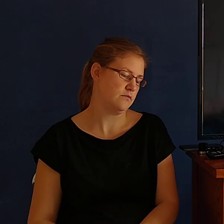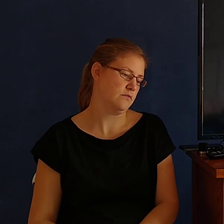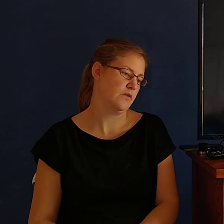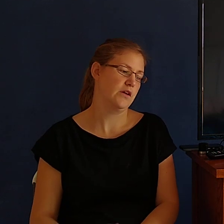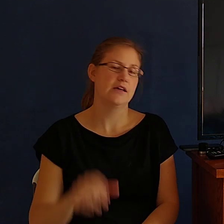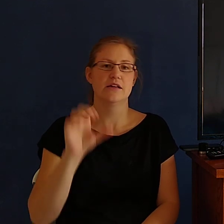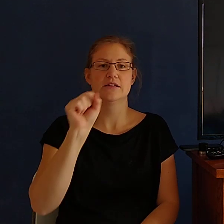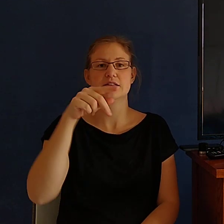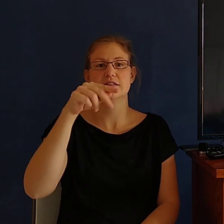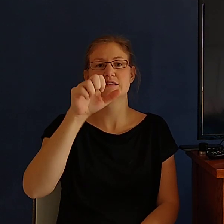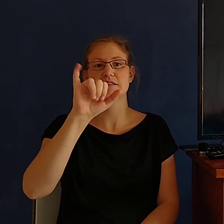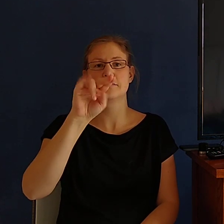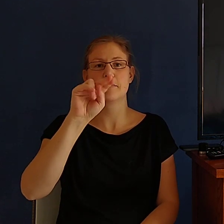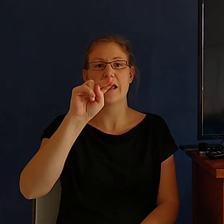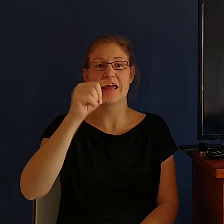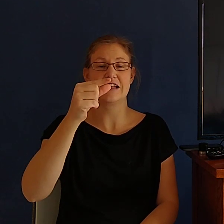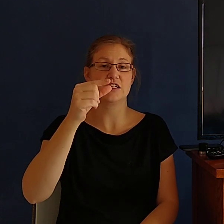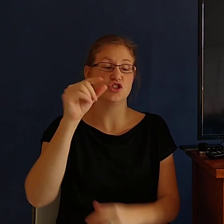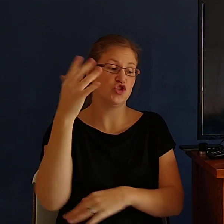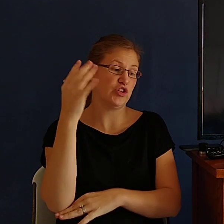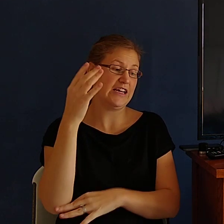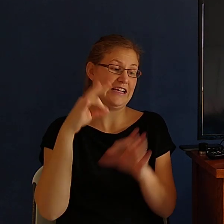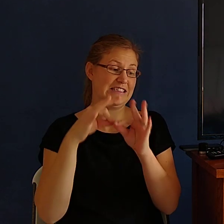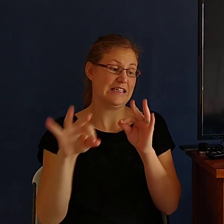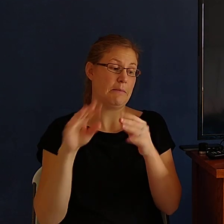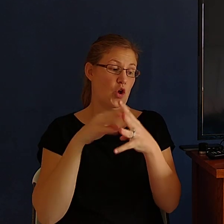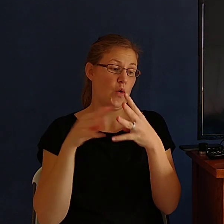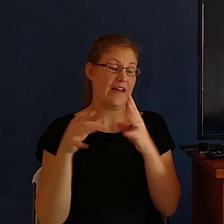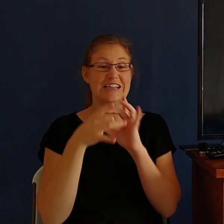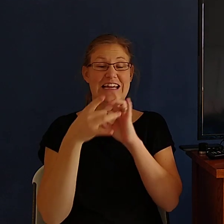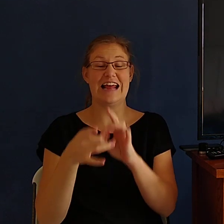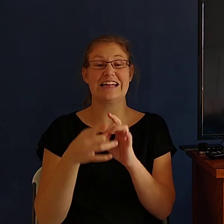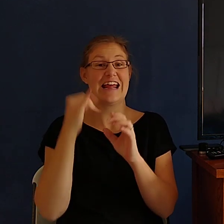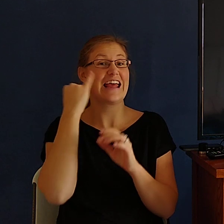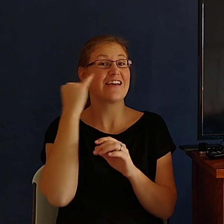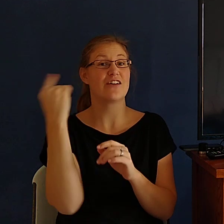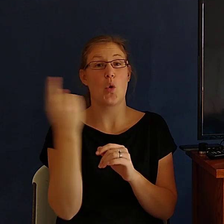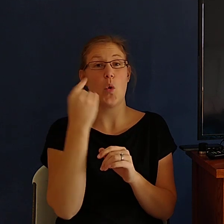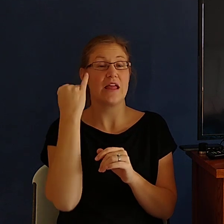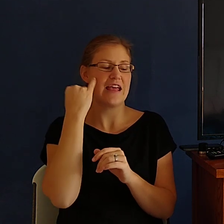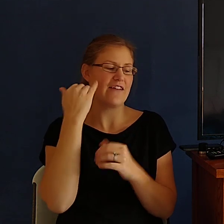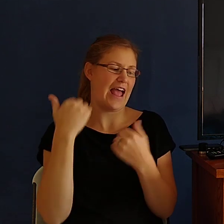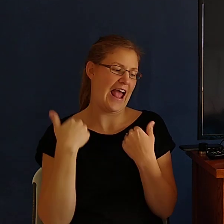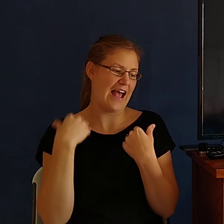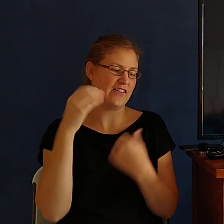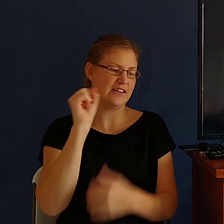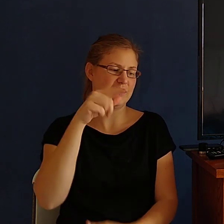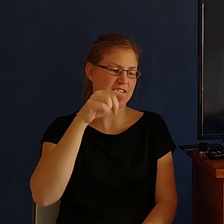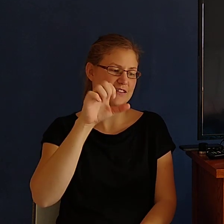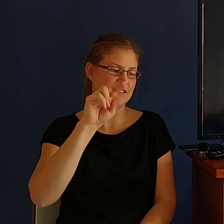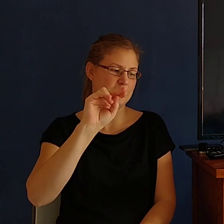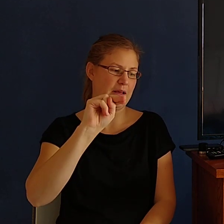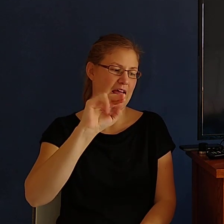Spanning trees, a simple graph is connected if and only if it has a spanning tree. We don't need to go